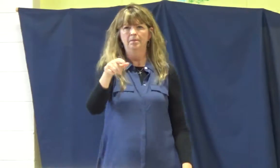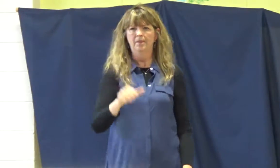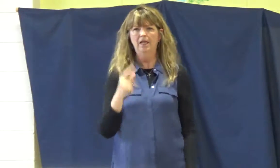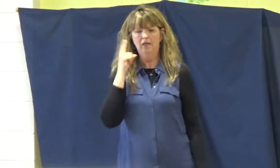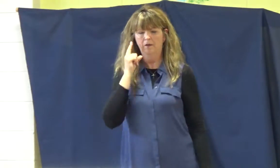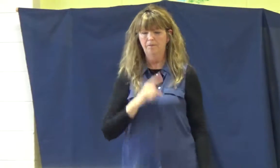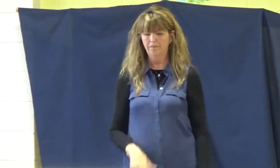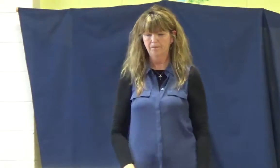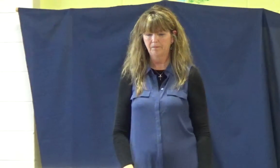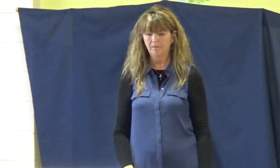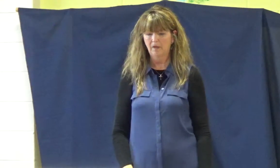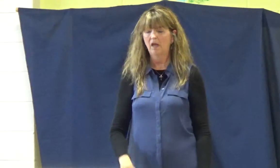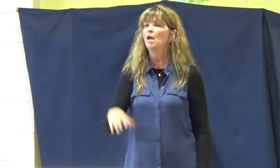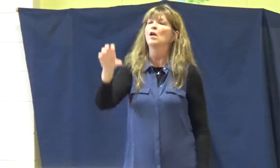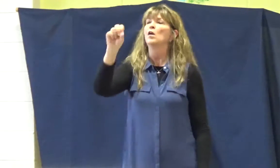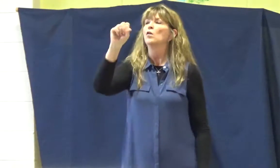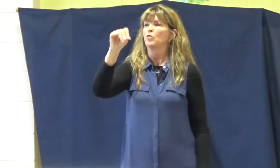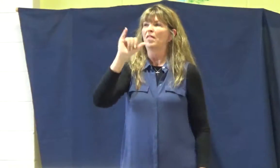Can we turn the sound out on the microphone?